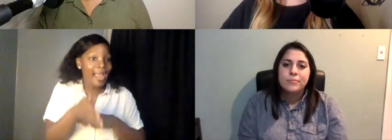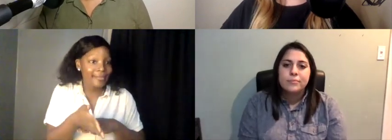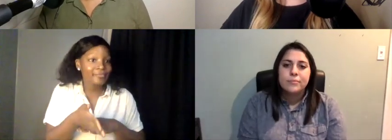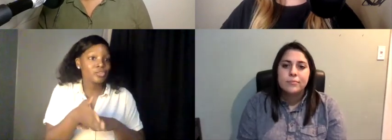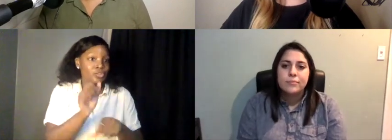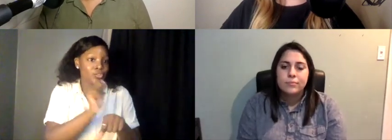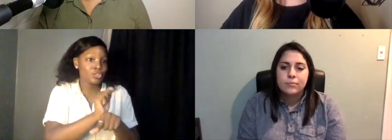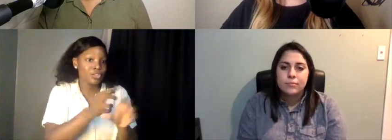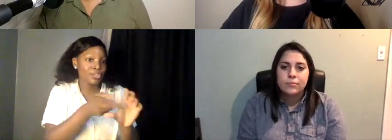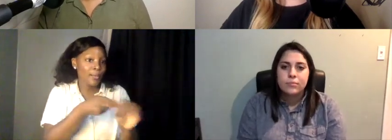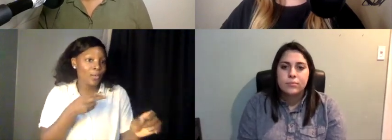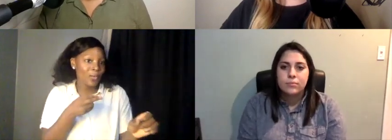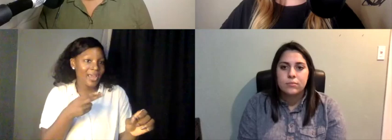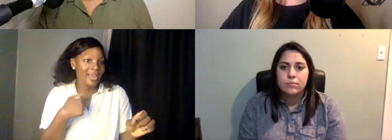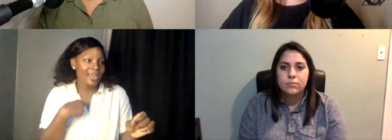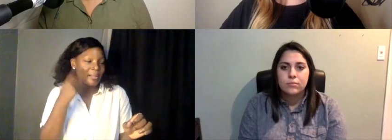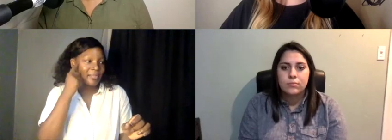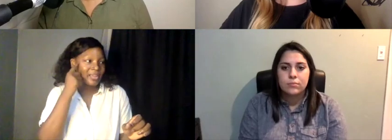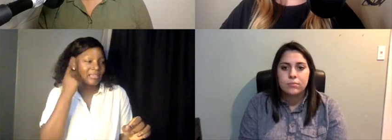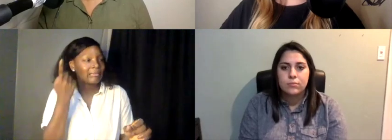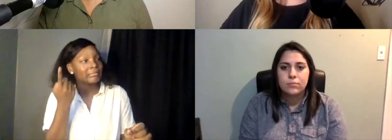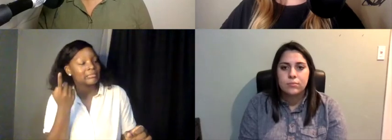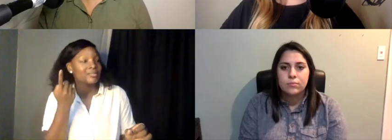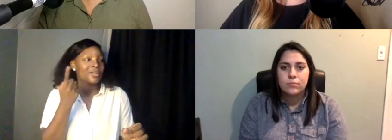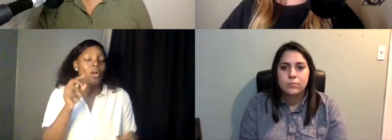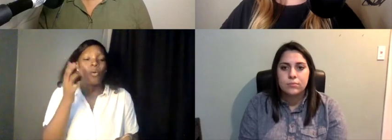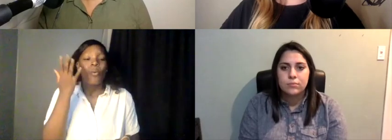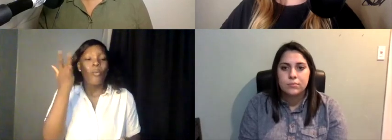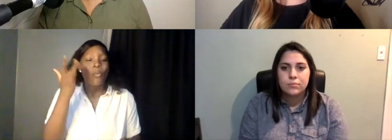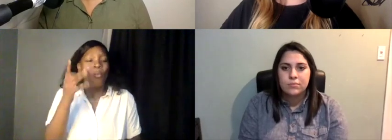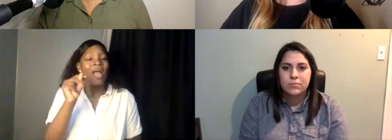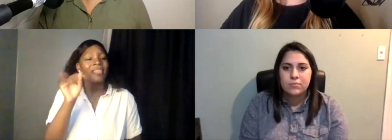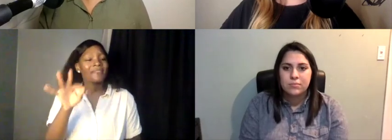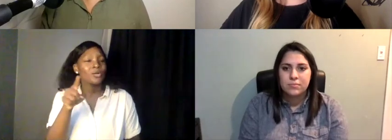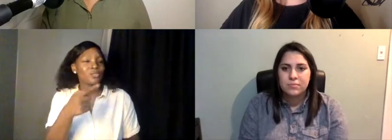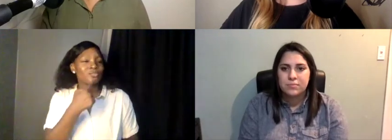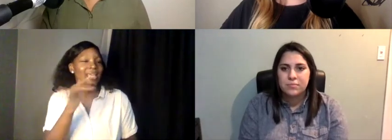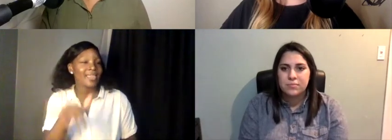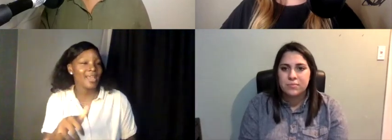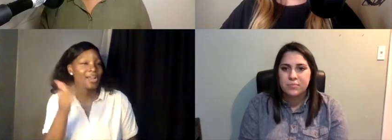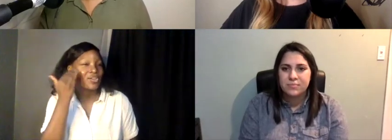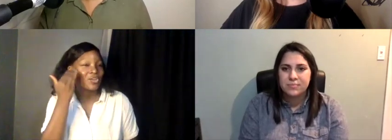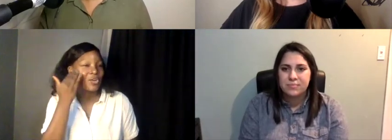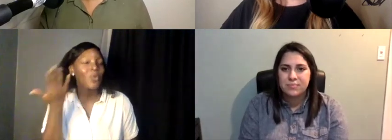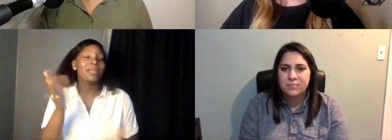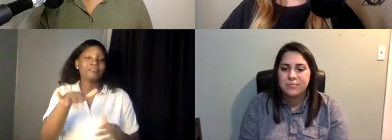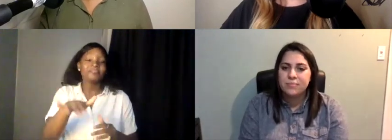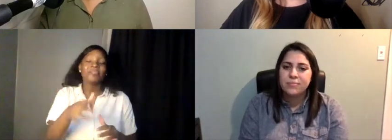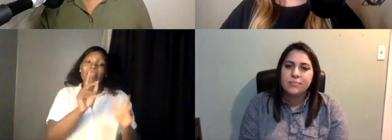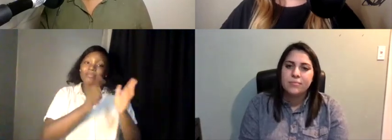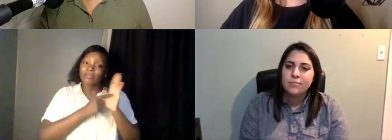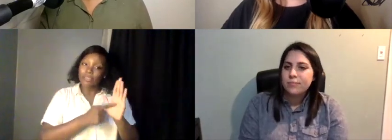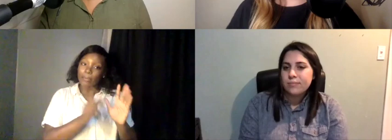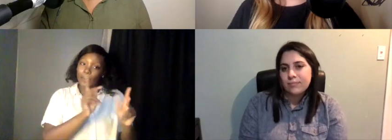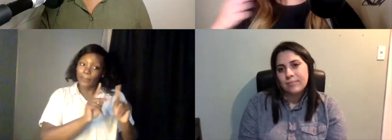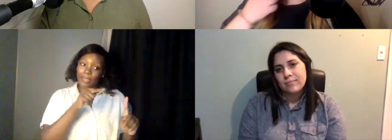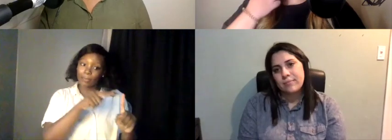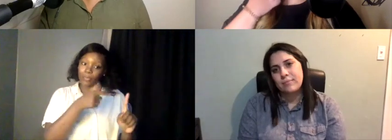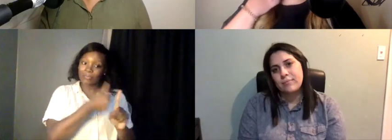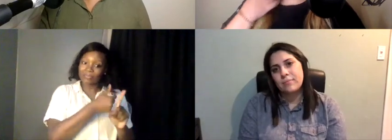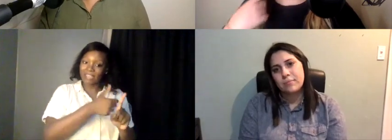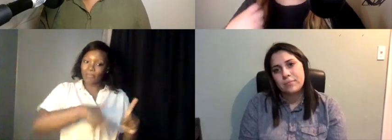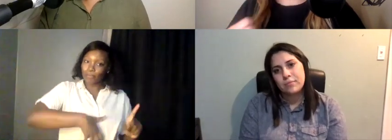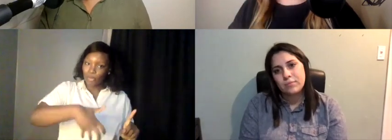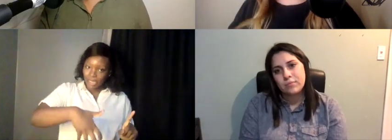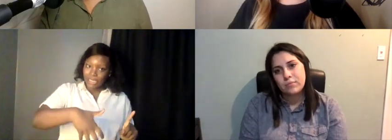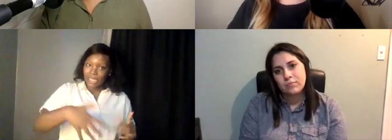like, why the fuck would you say that? Like, you know what I mean? Like, have you had anything? You know how, like, when people are pregnant and people, like, randomly say shit like, oh,